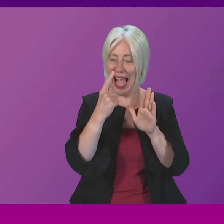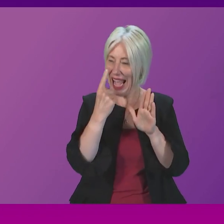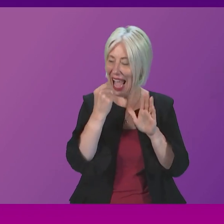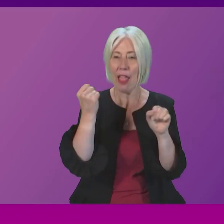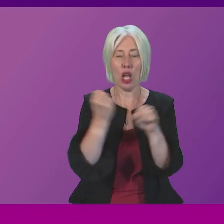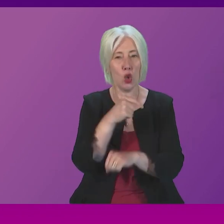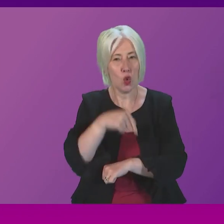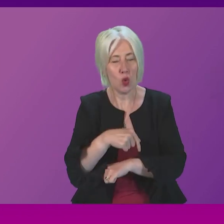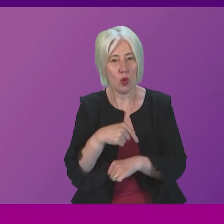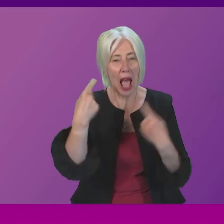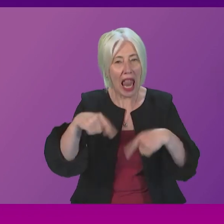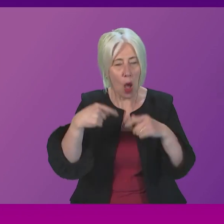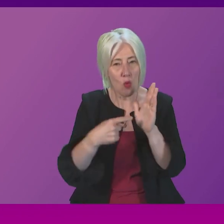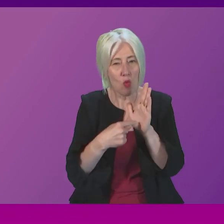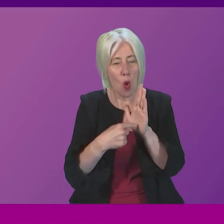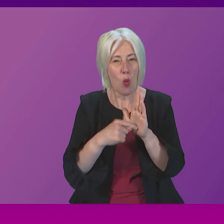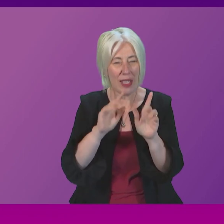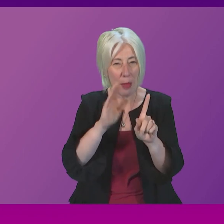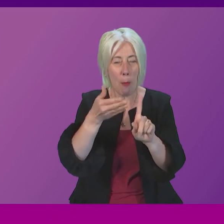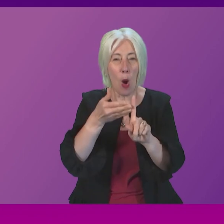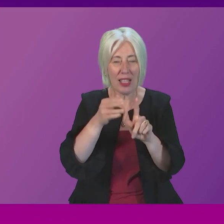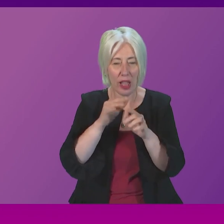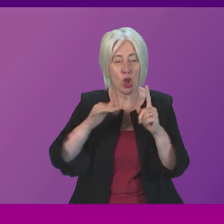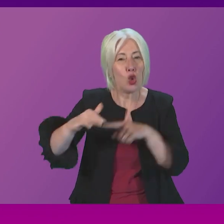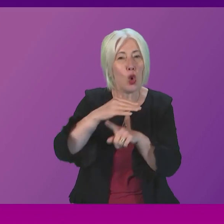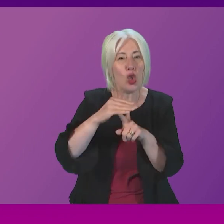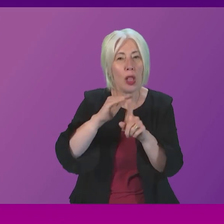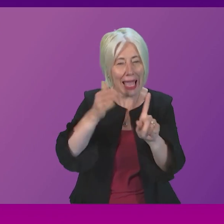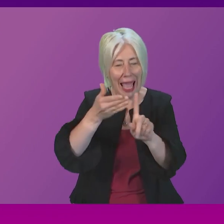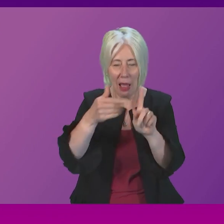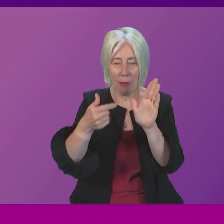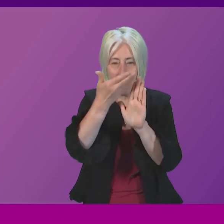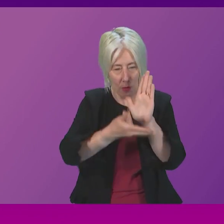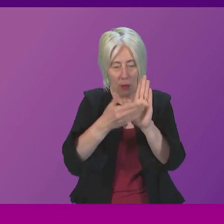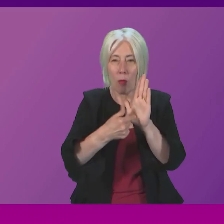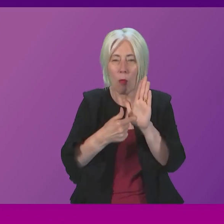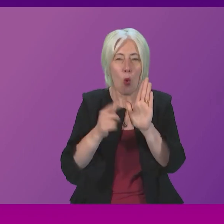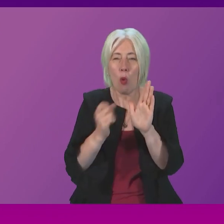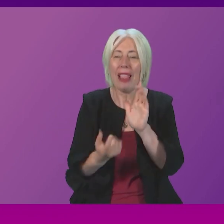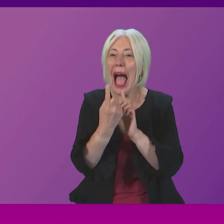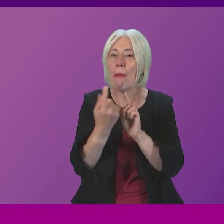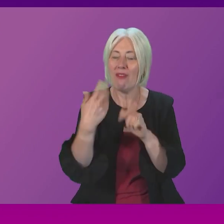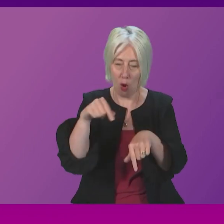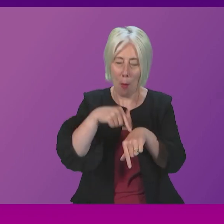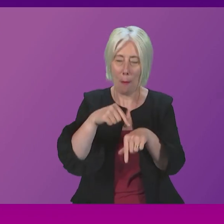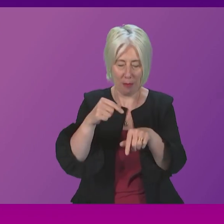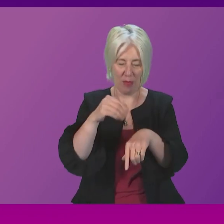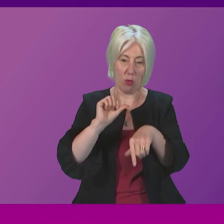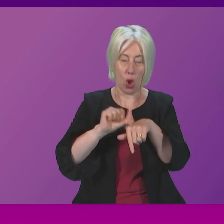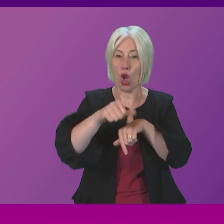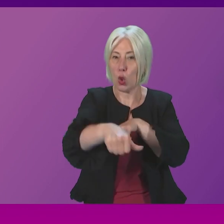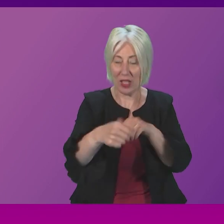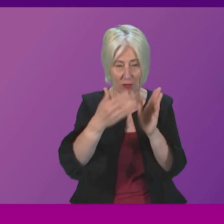social point of that legislation? Sorry, what is the consequence of that legislation being